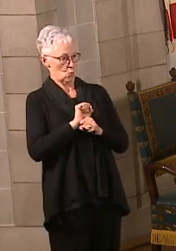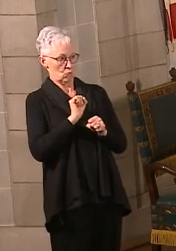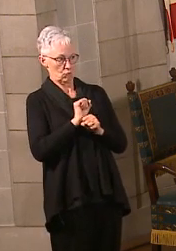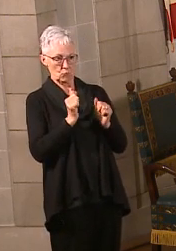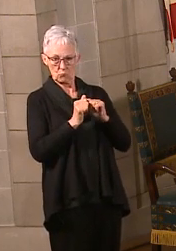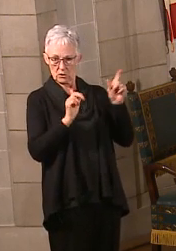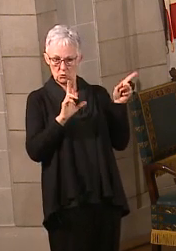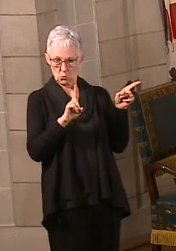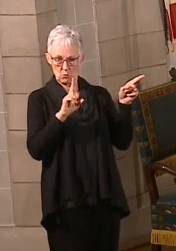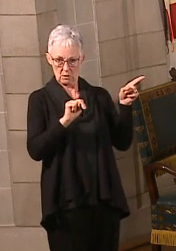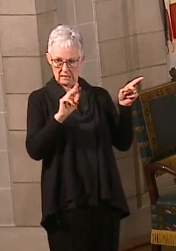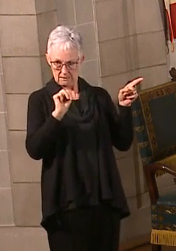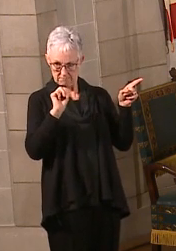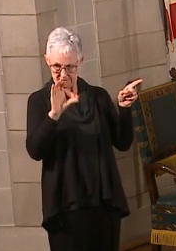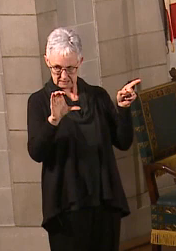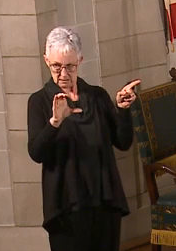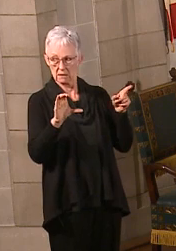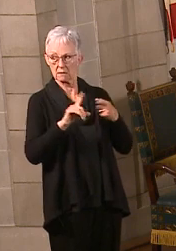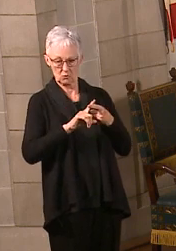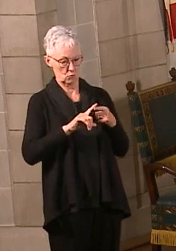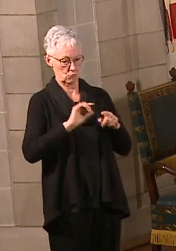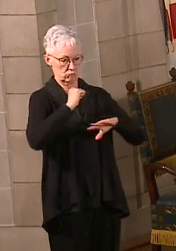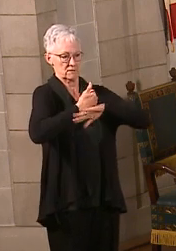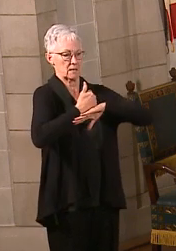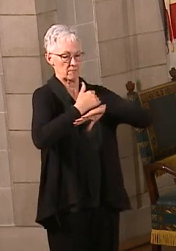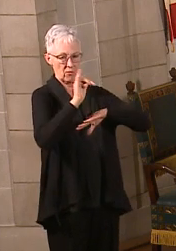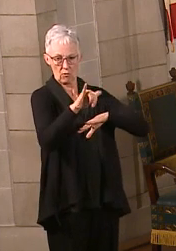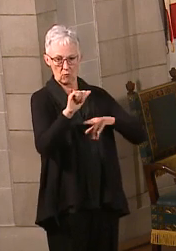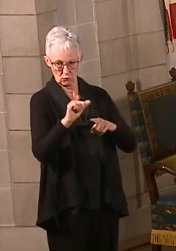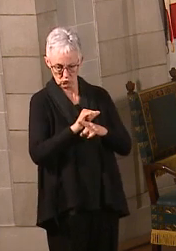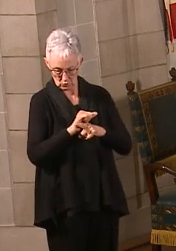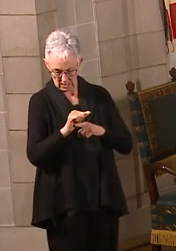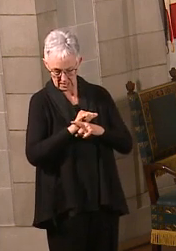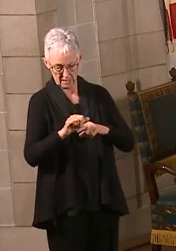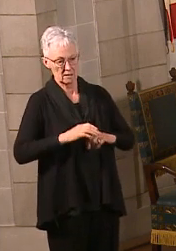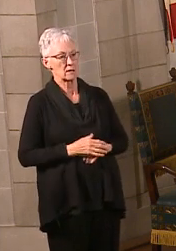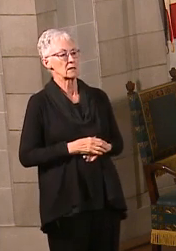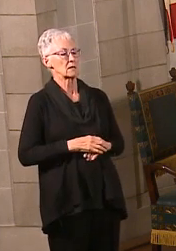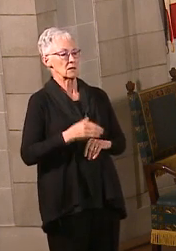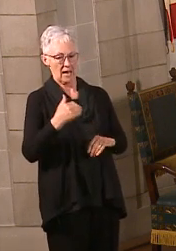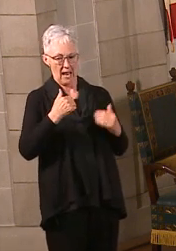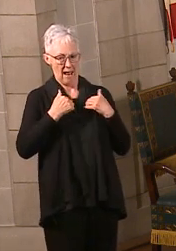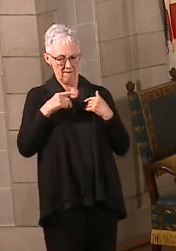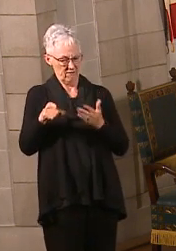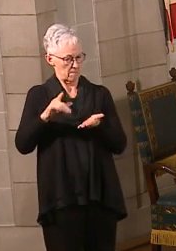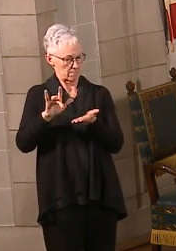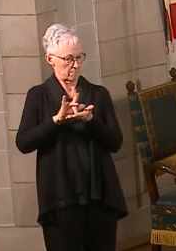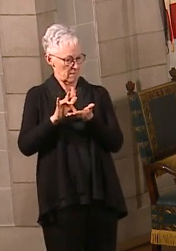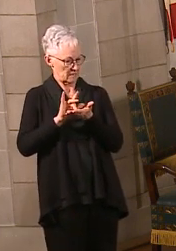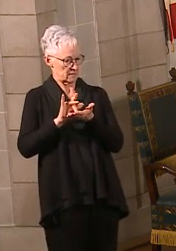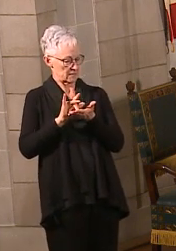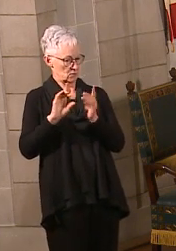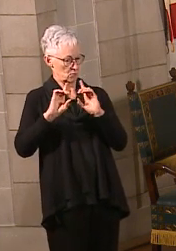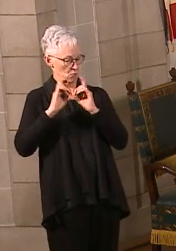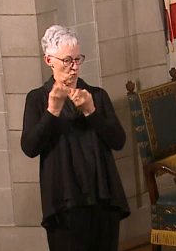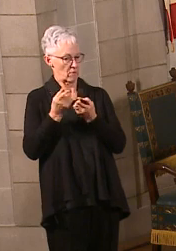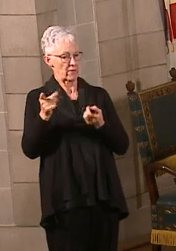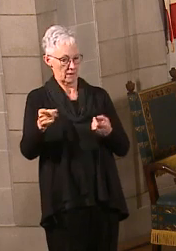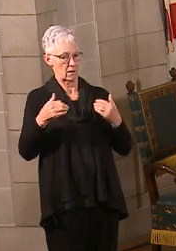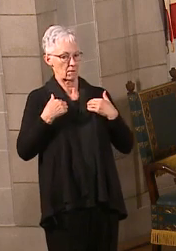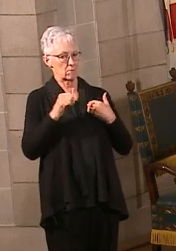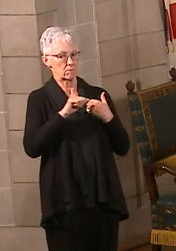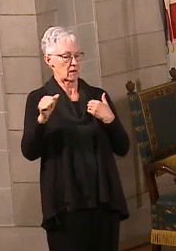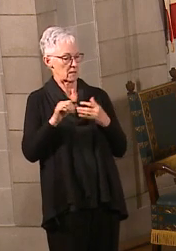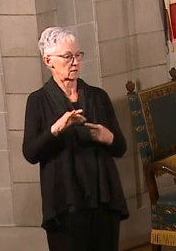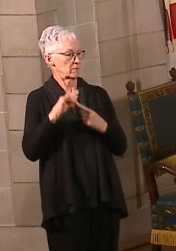be able to do that. We also work with Nebraska Medicine and their ICAP program, which is their Infection Control Assessment and Promotion